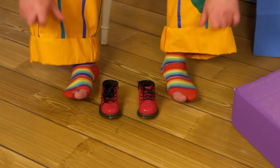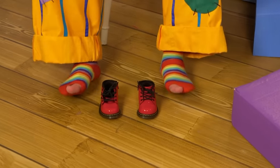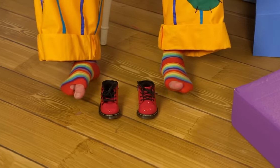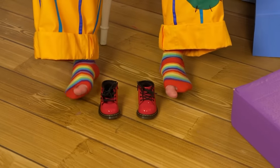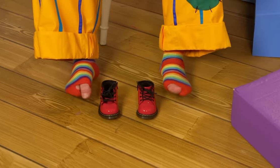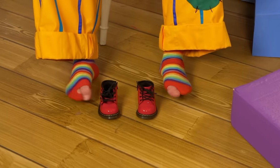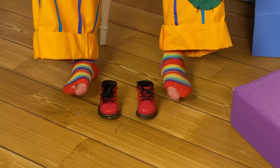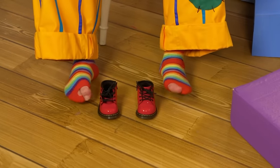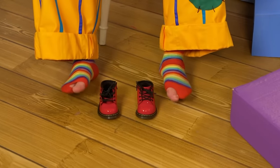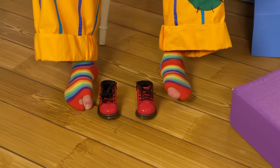Let's see, shall we?